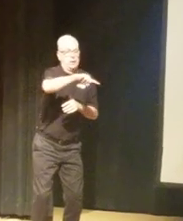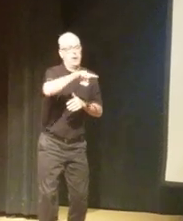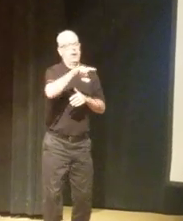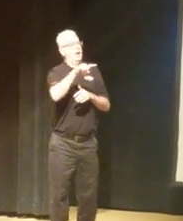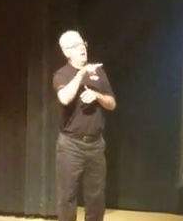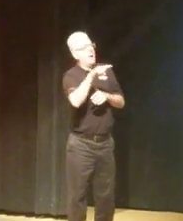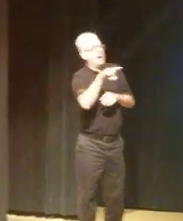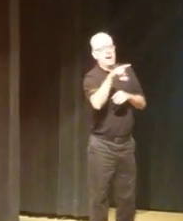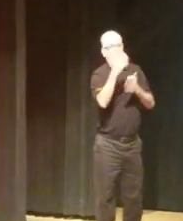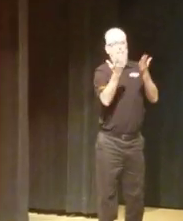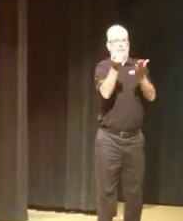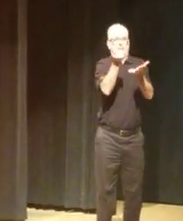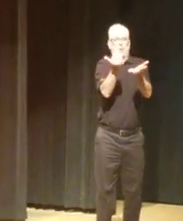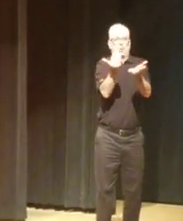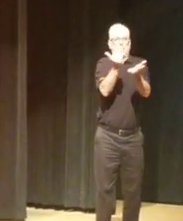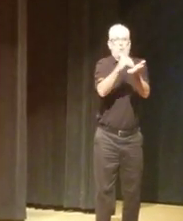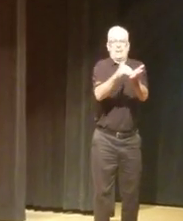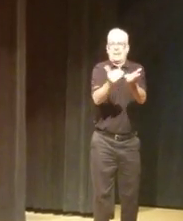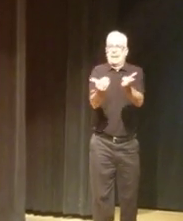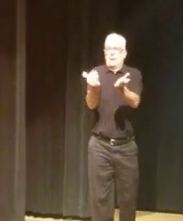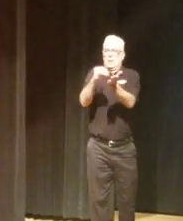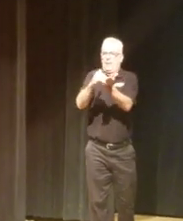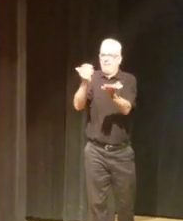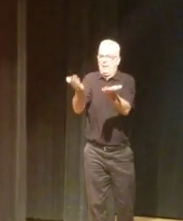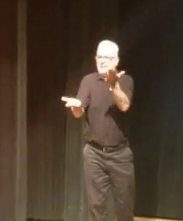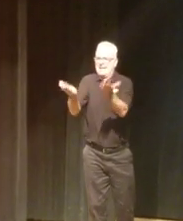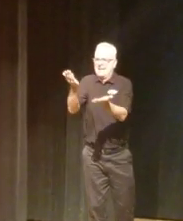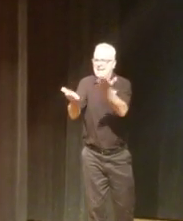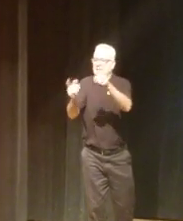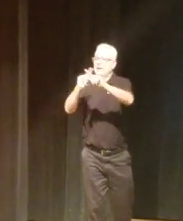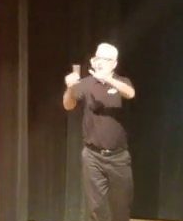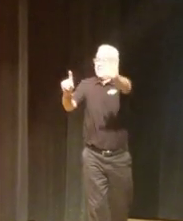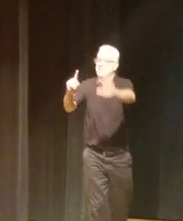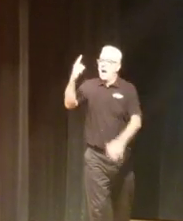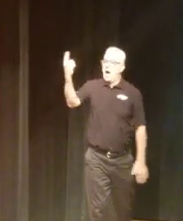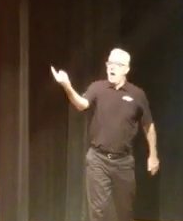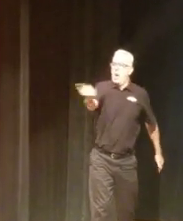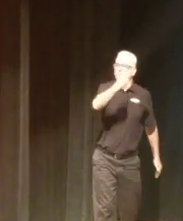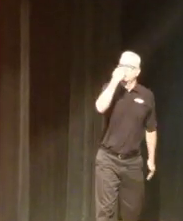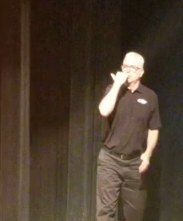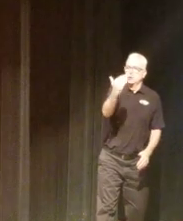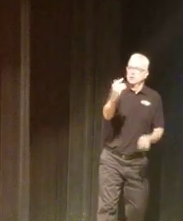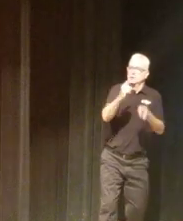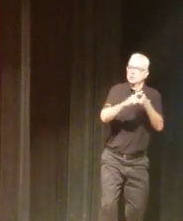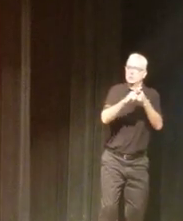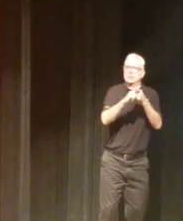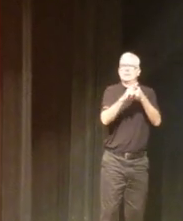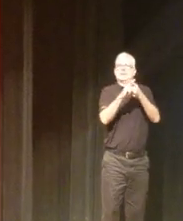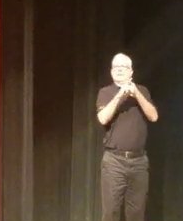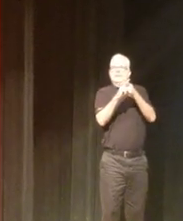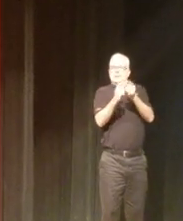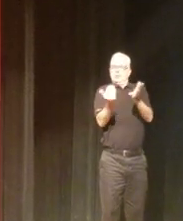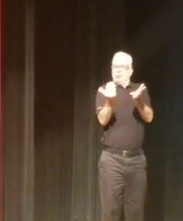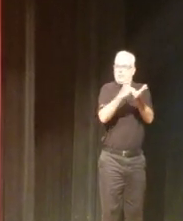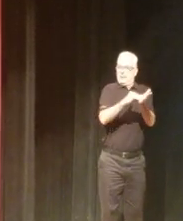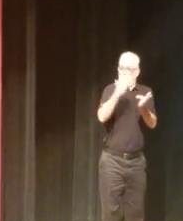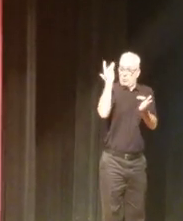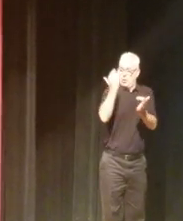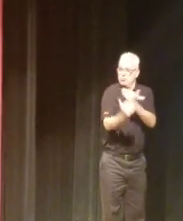this might be repetitive it might be but it's always good to